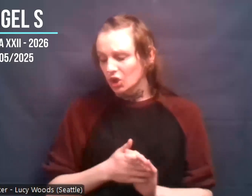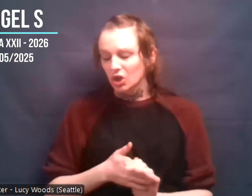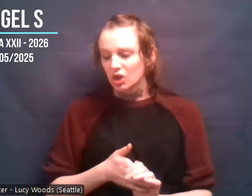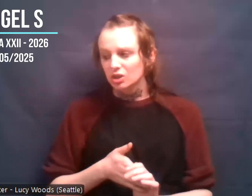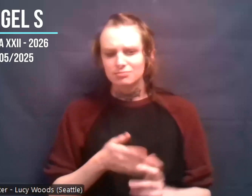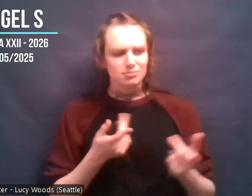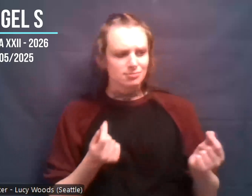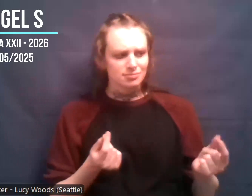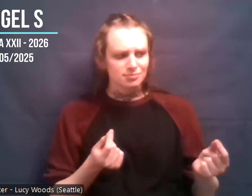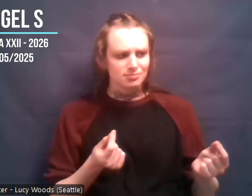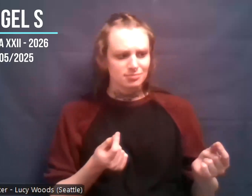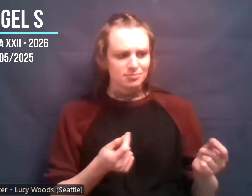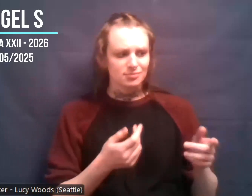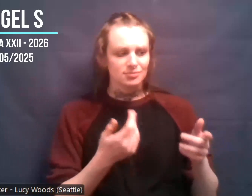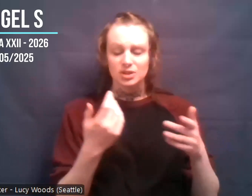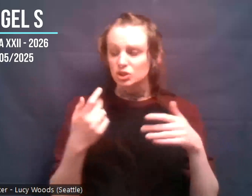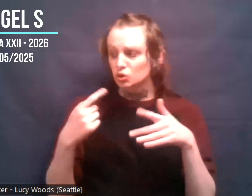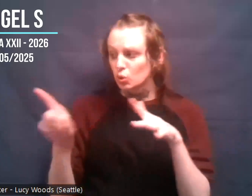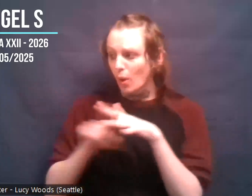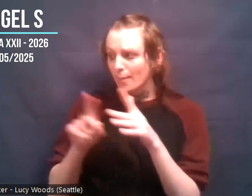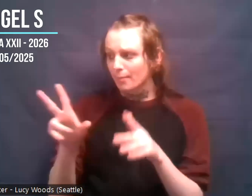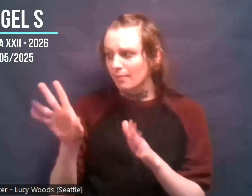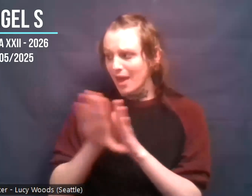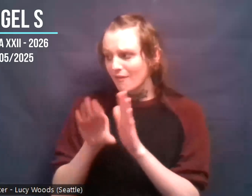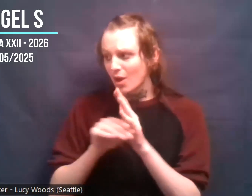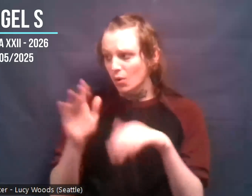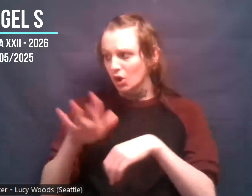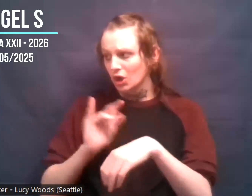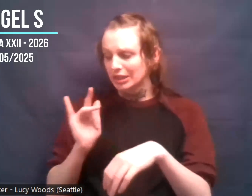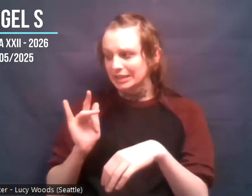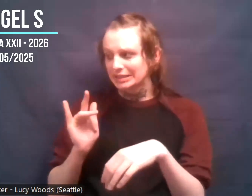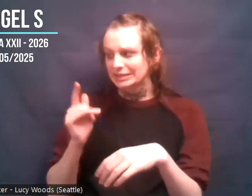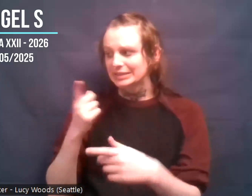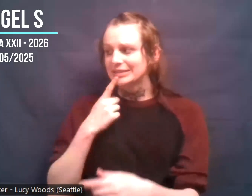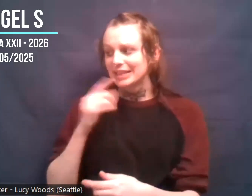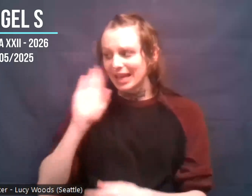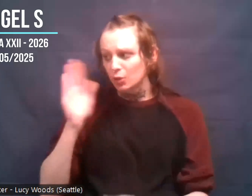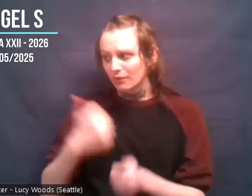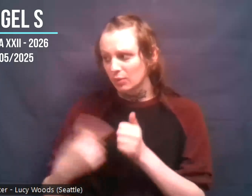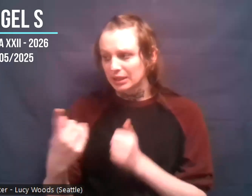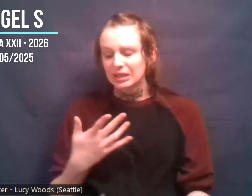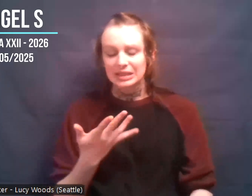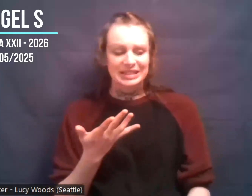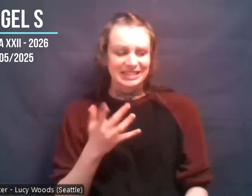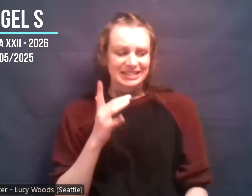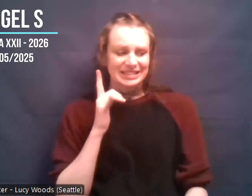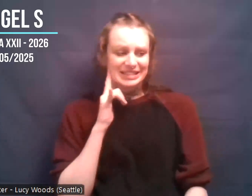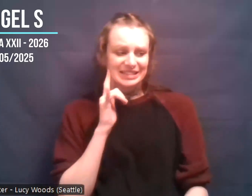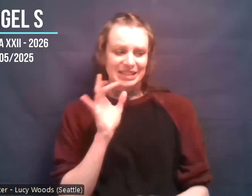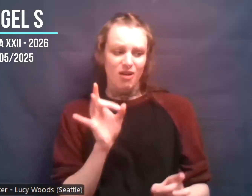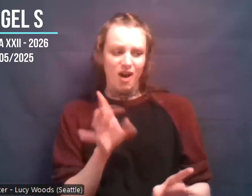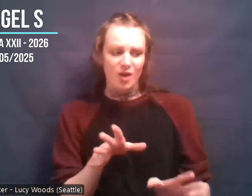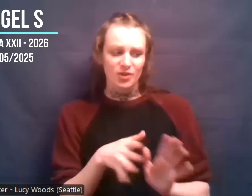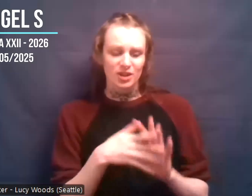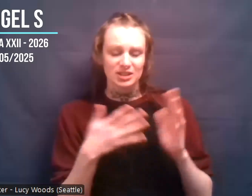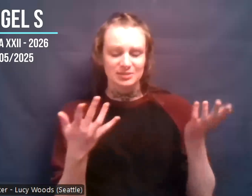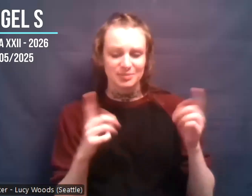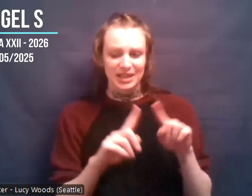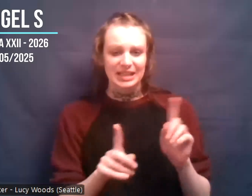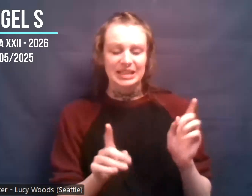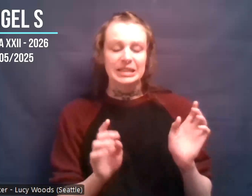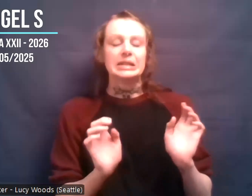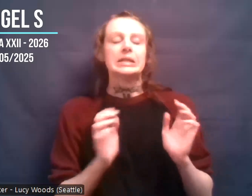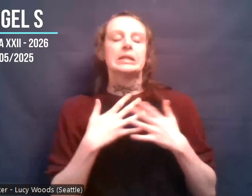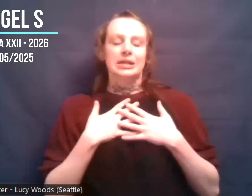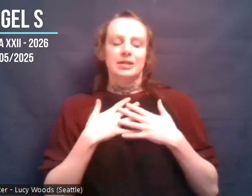meeting 30 minutes early and say hi to everybody. And I'm like, that sounds terrible, but okay. Because I was